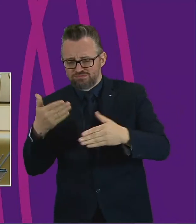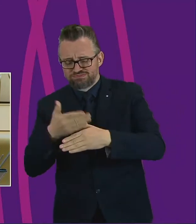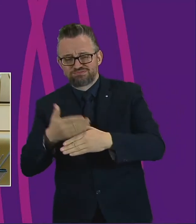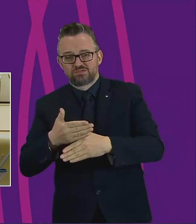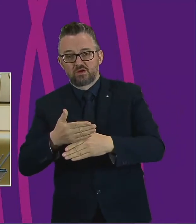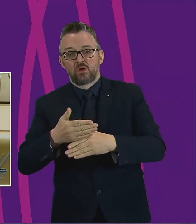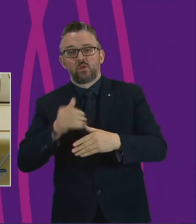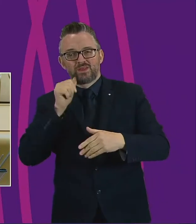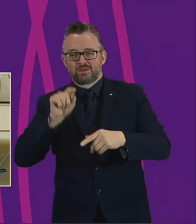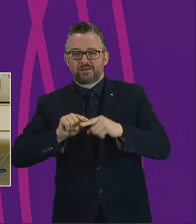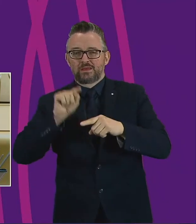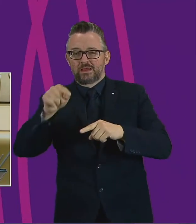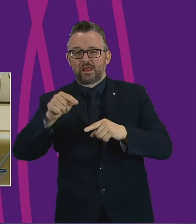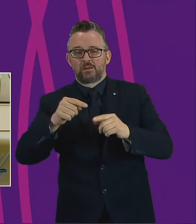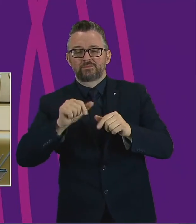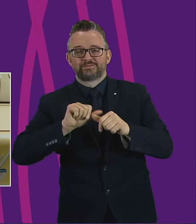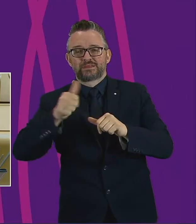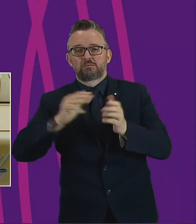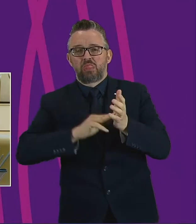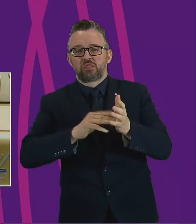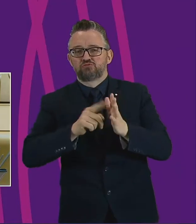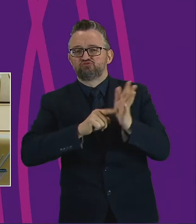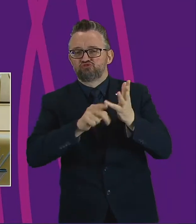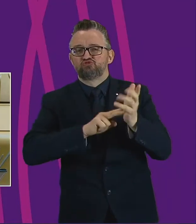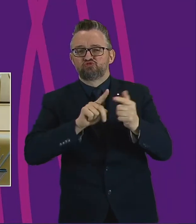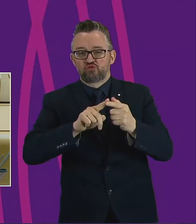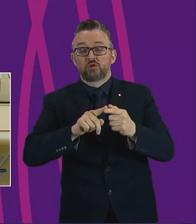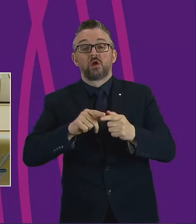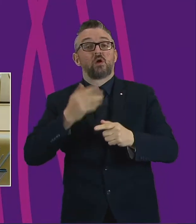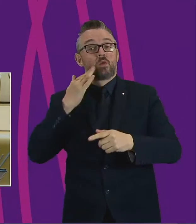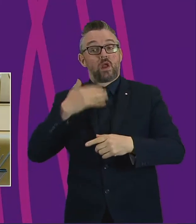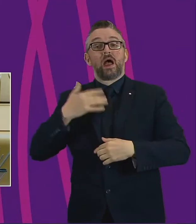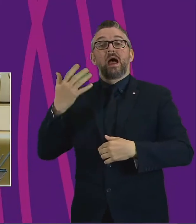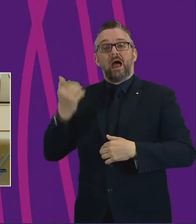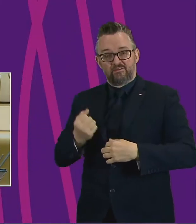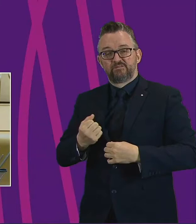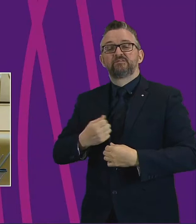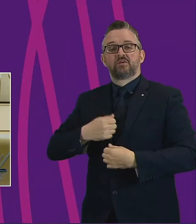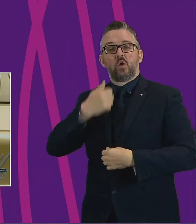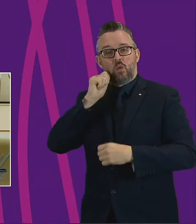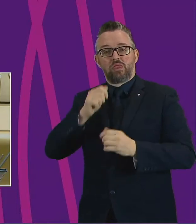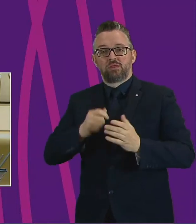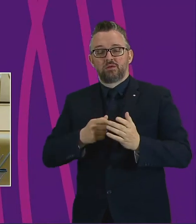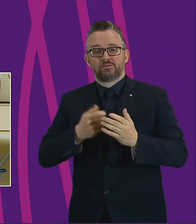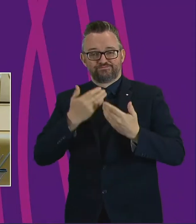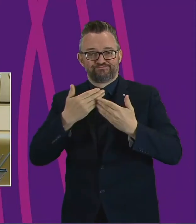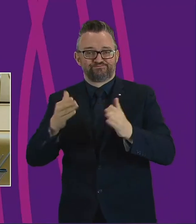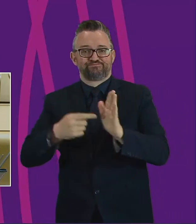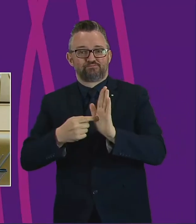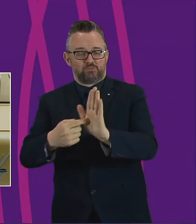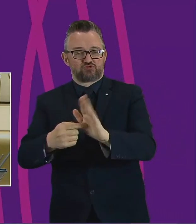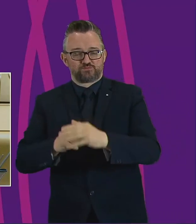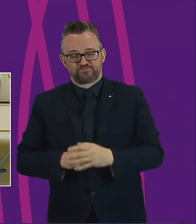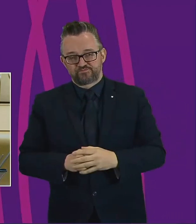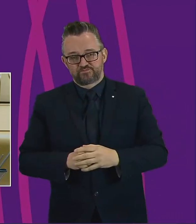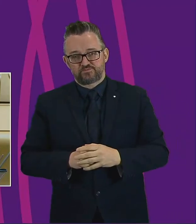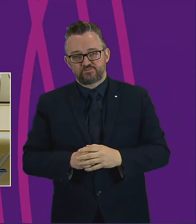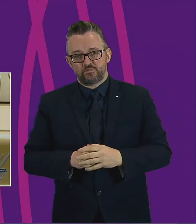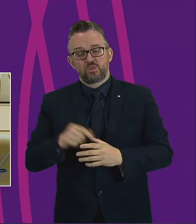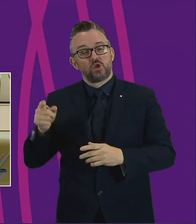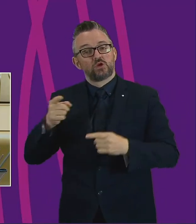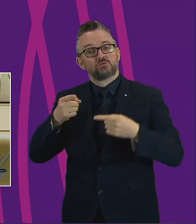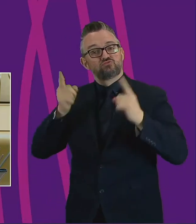next month, and we will take those actions once we have them, but also why the Chief Nursing Officer has